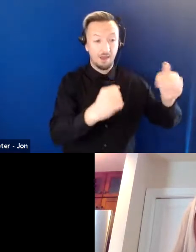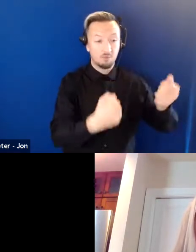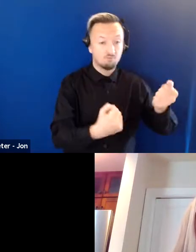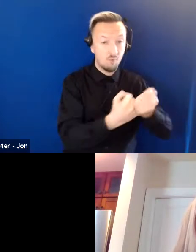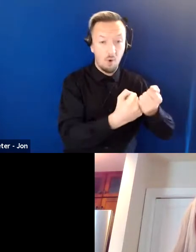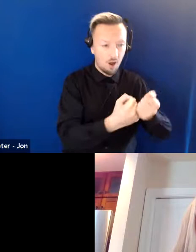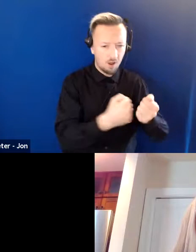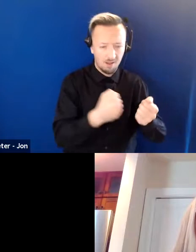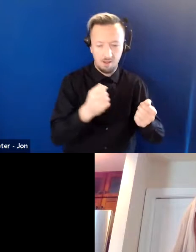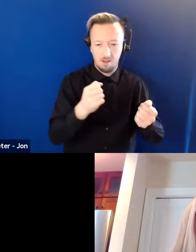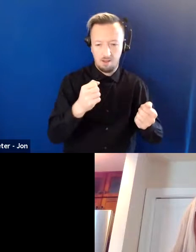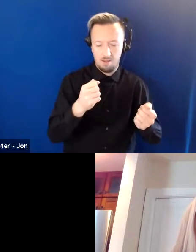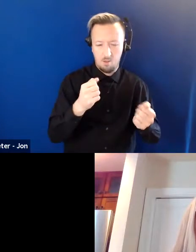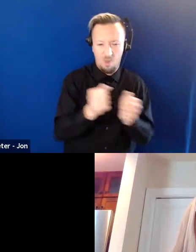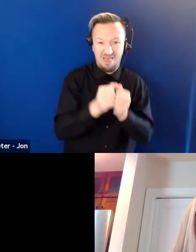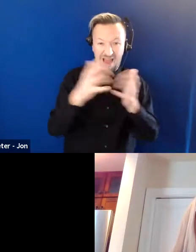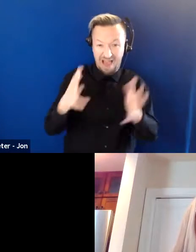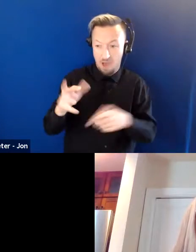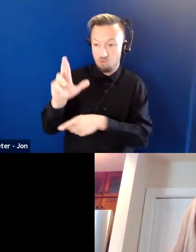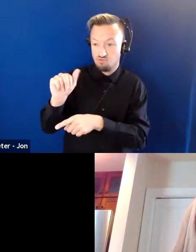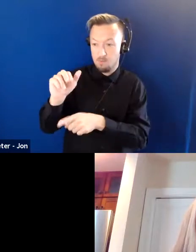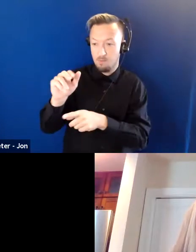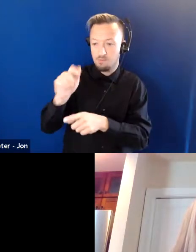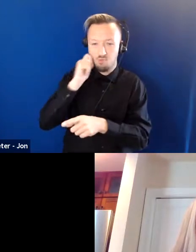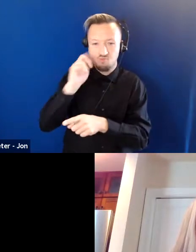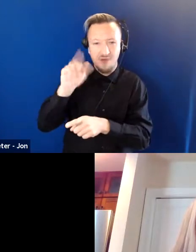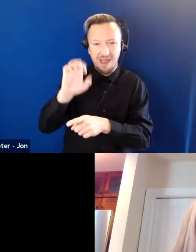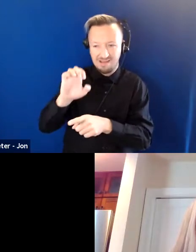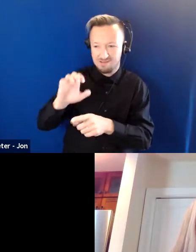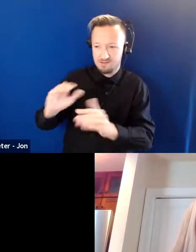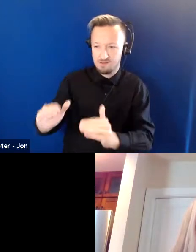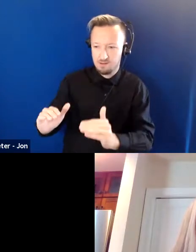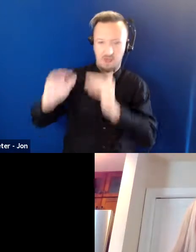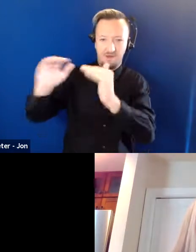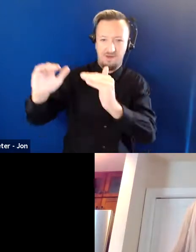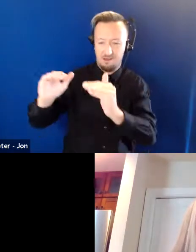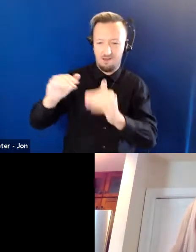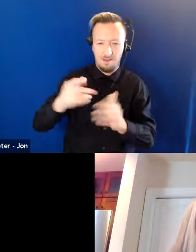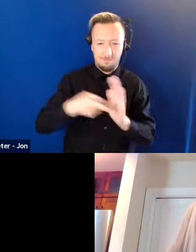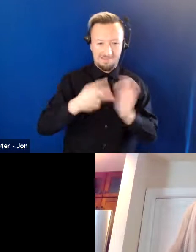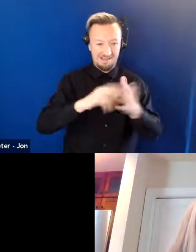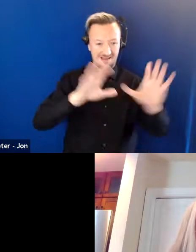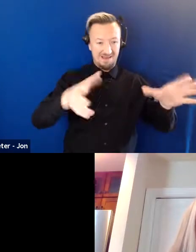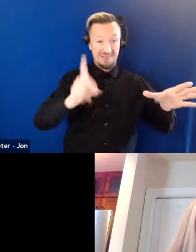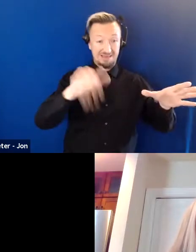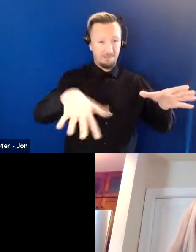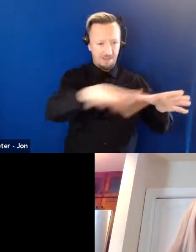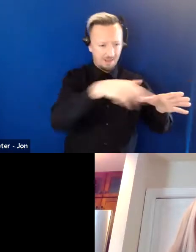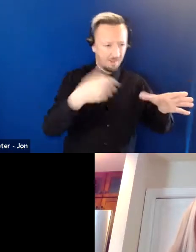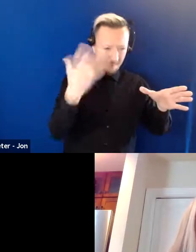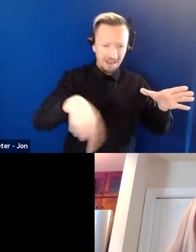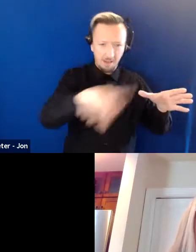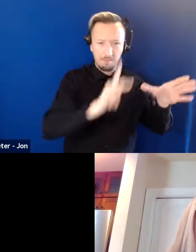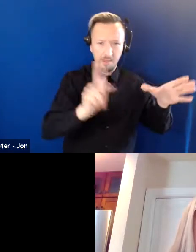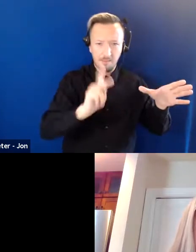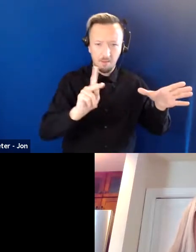leave a portion of you behind, a portion of your community behind,